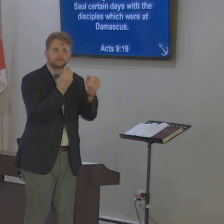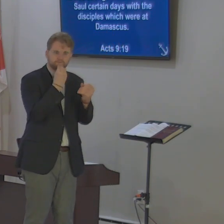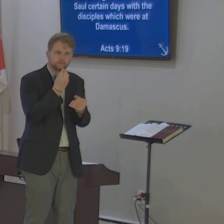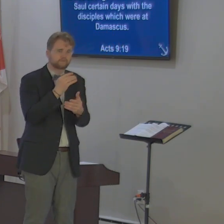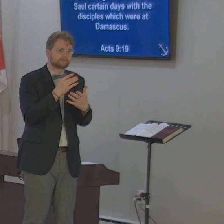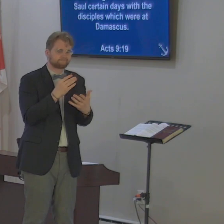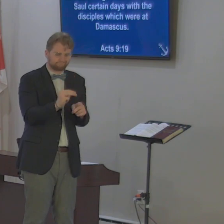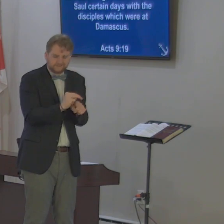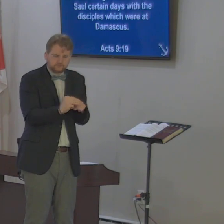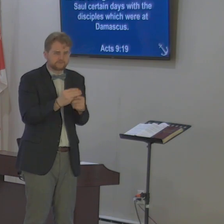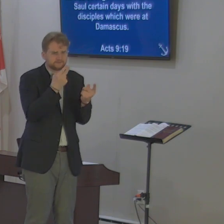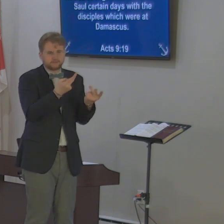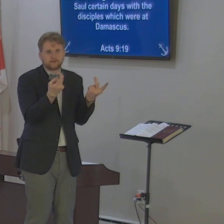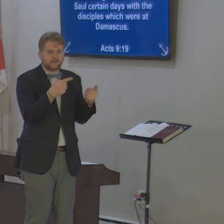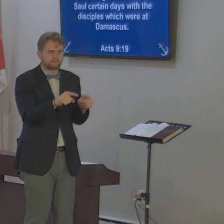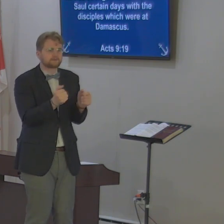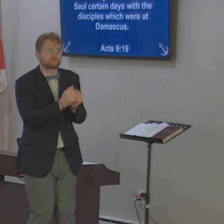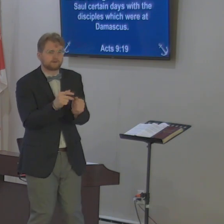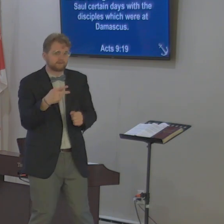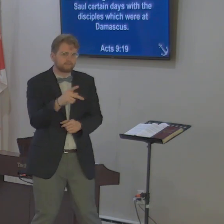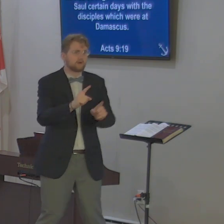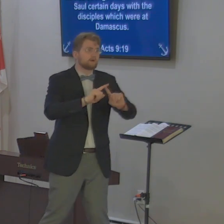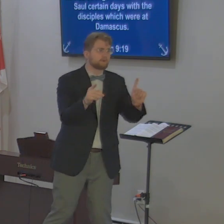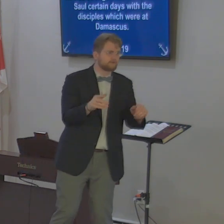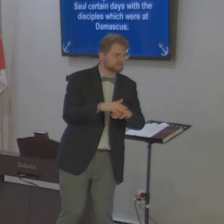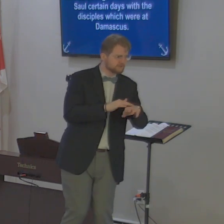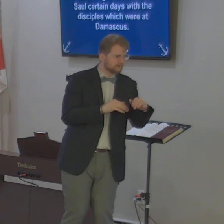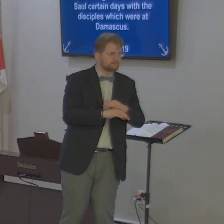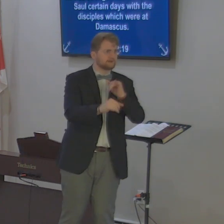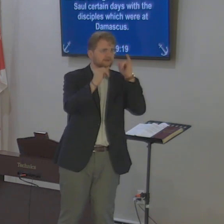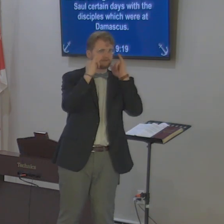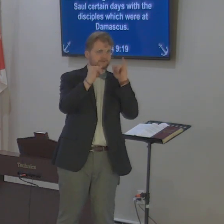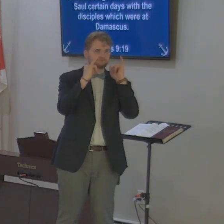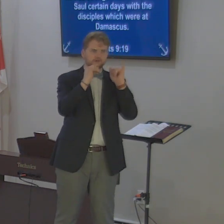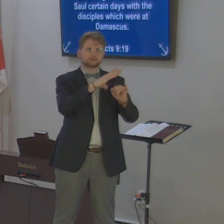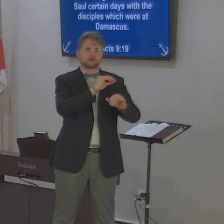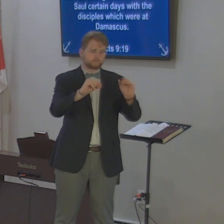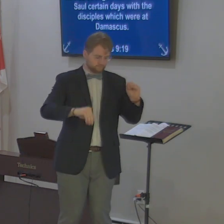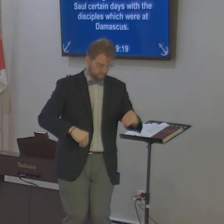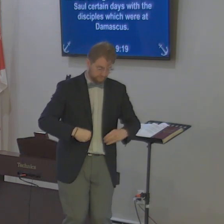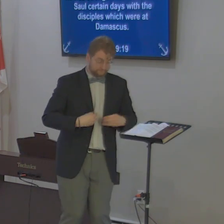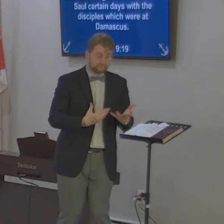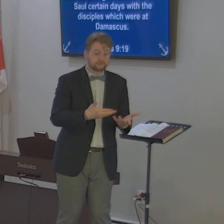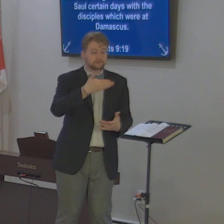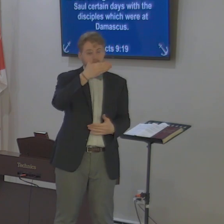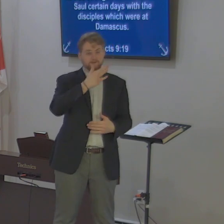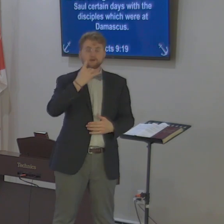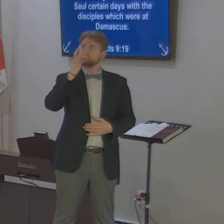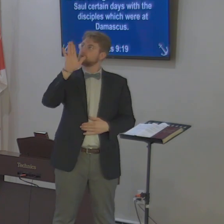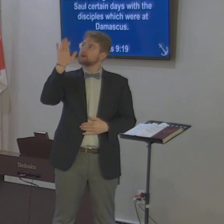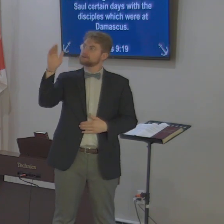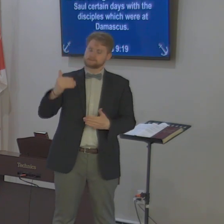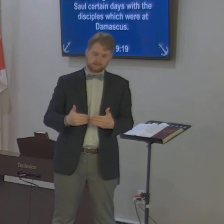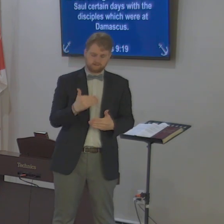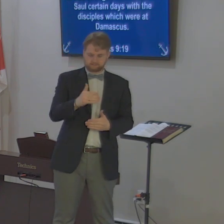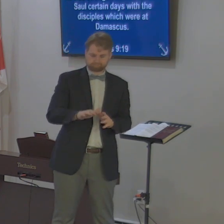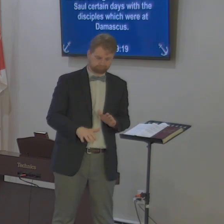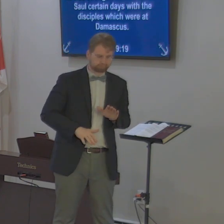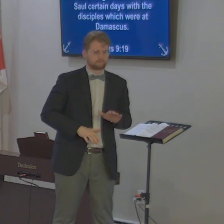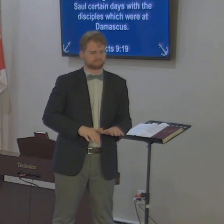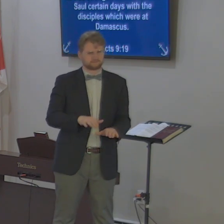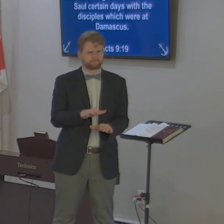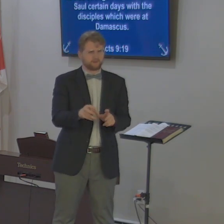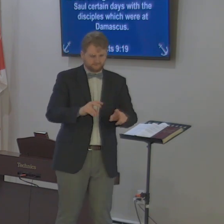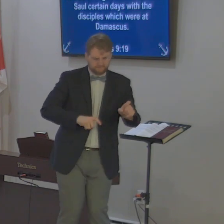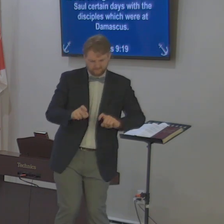with Paul. But there's comfort in the instruction and the provision of God as to his next steps. Let me just back up. Can I ask you this